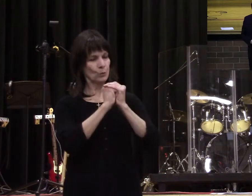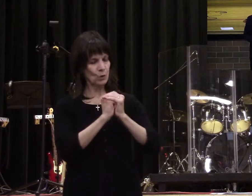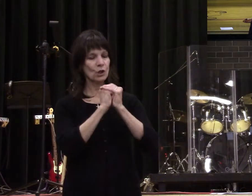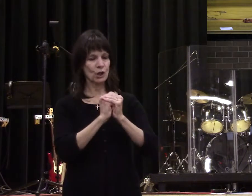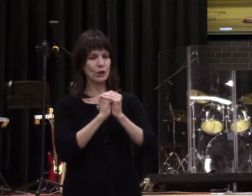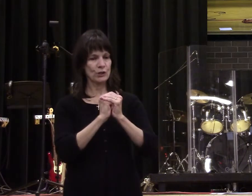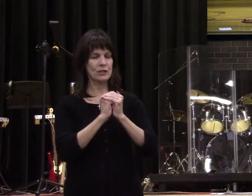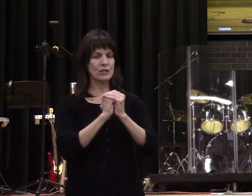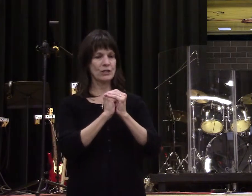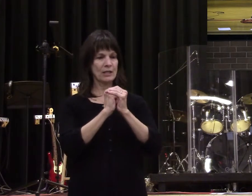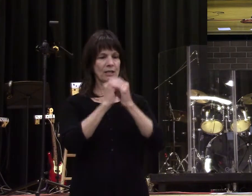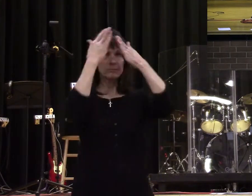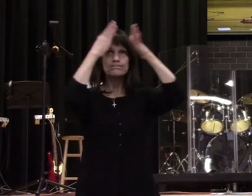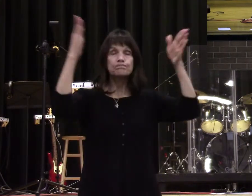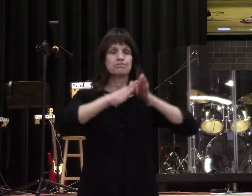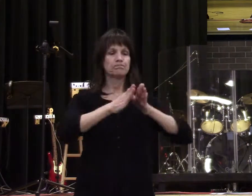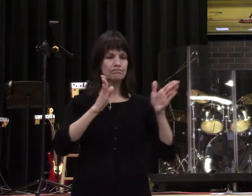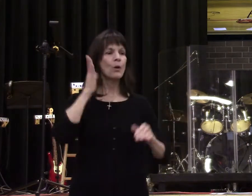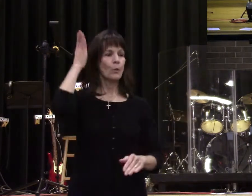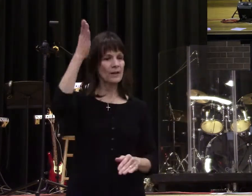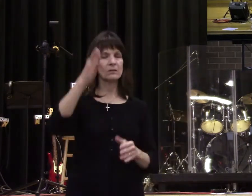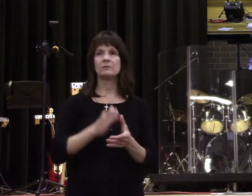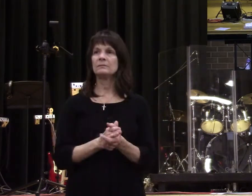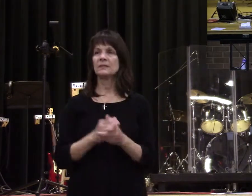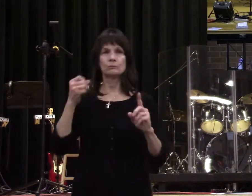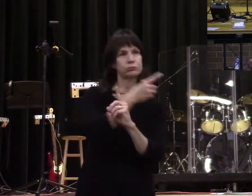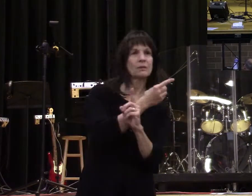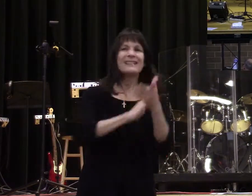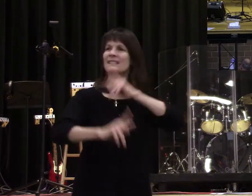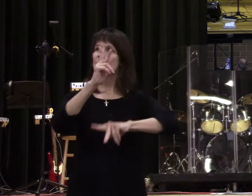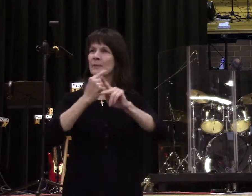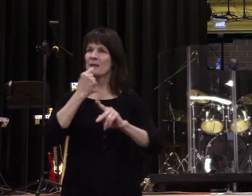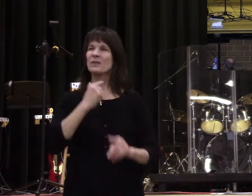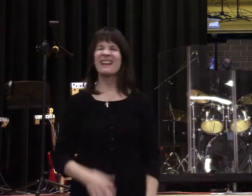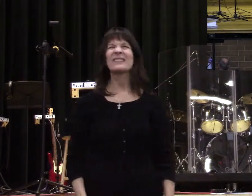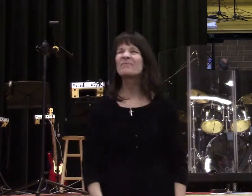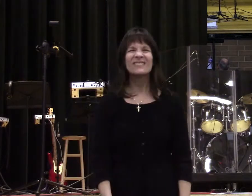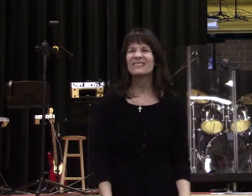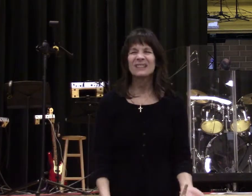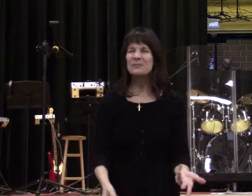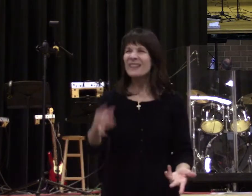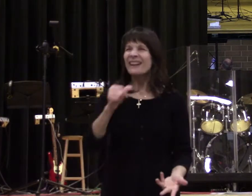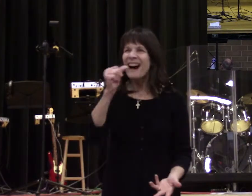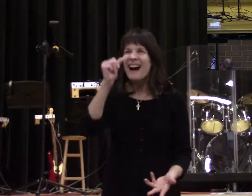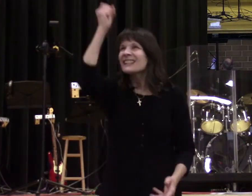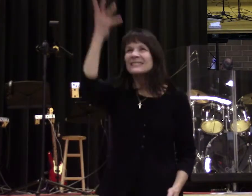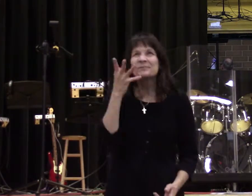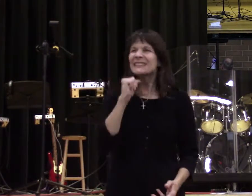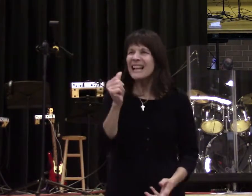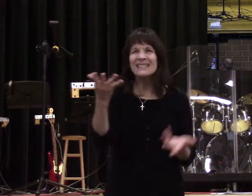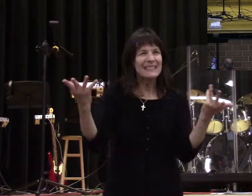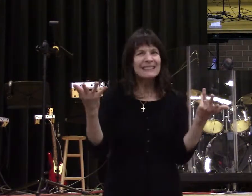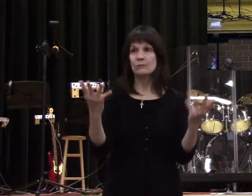God is. I'm sick and tired of people saying, God doesn't talk to me. Let me tell you something. God is always talking. Hallelujah. God is always speaking.